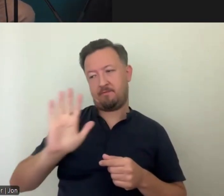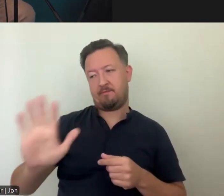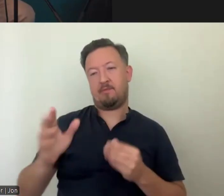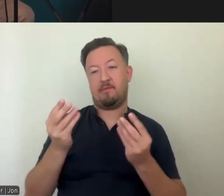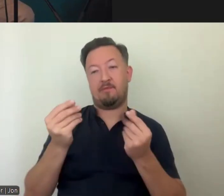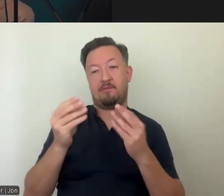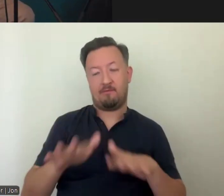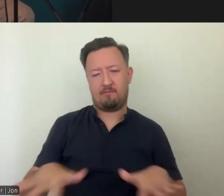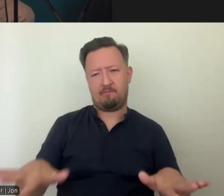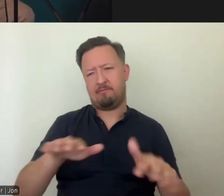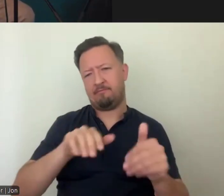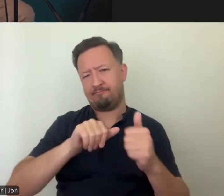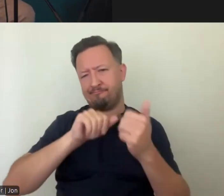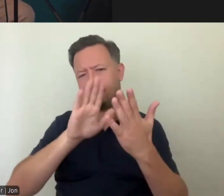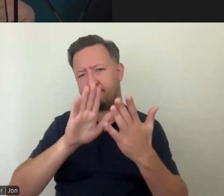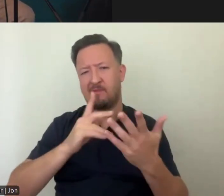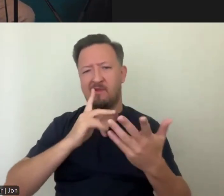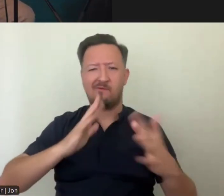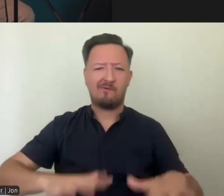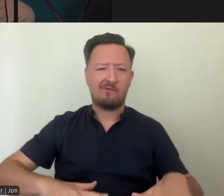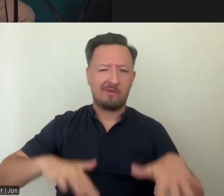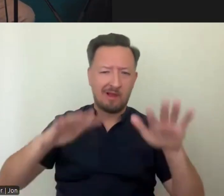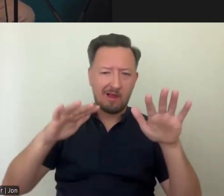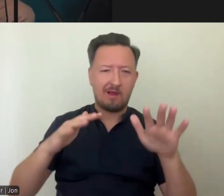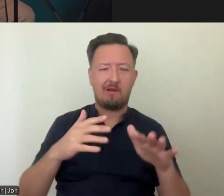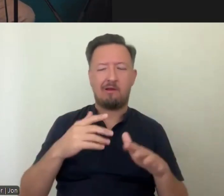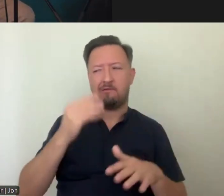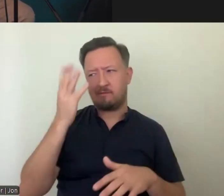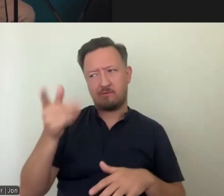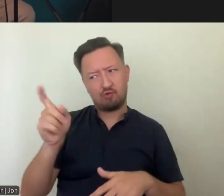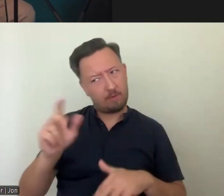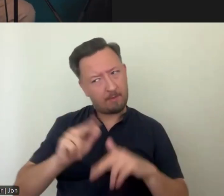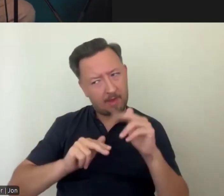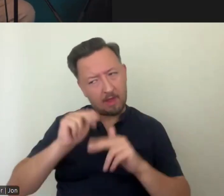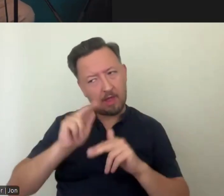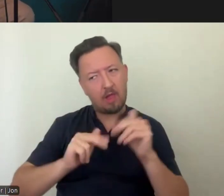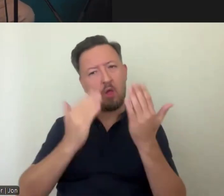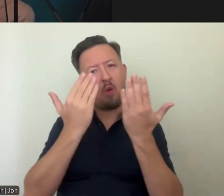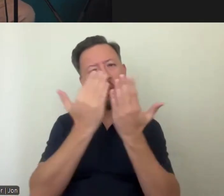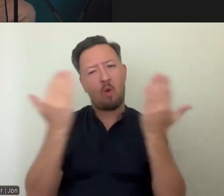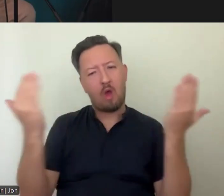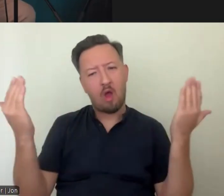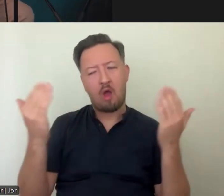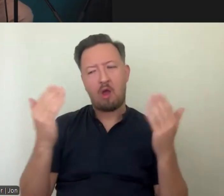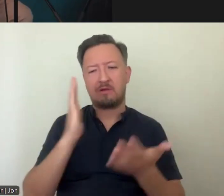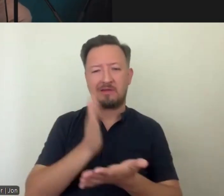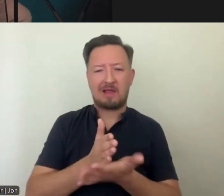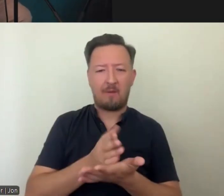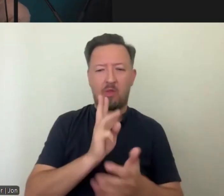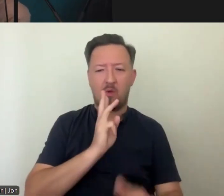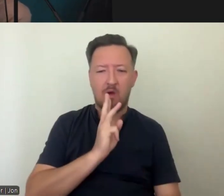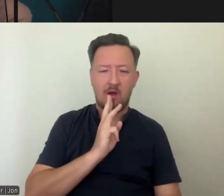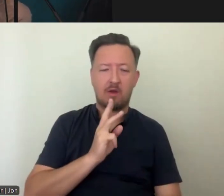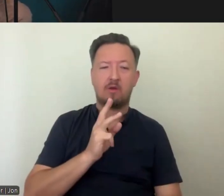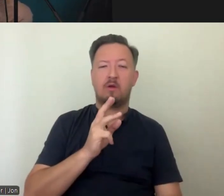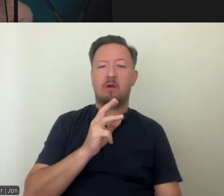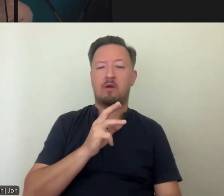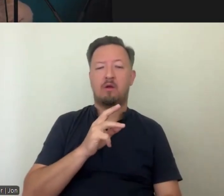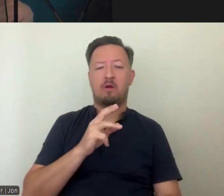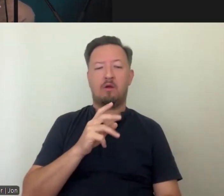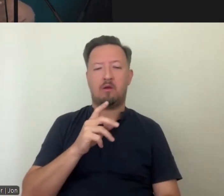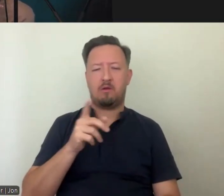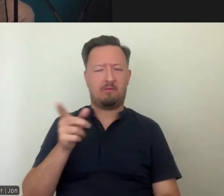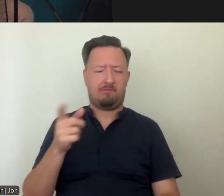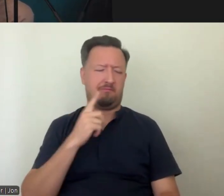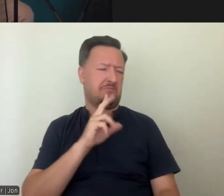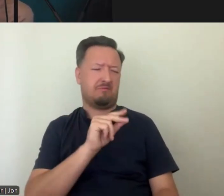major flood. And so everybody was telling him, you should build walls to stop the water and all that sort of stuff. And he said, no, that's not going to happen. The water isn't